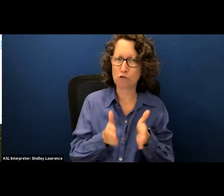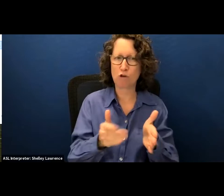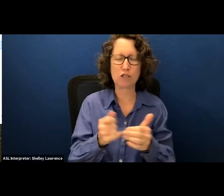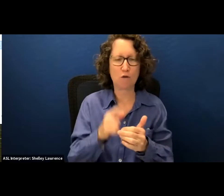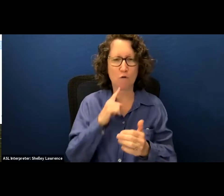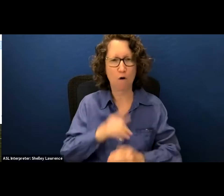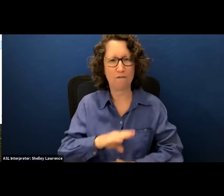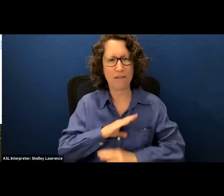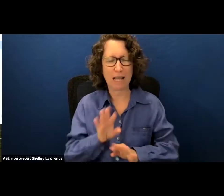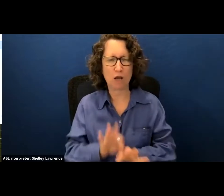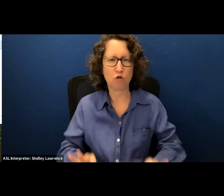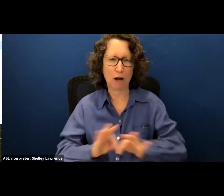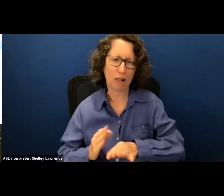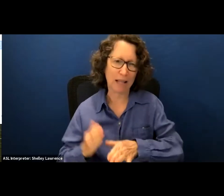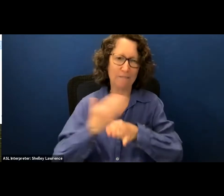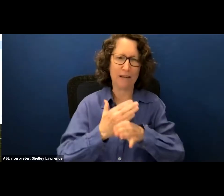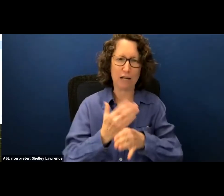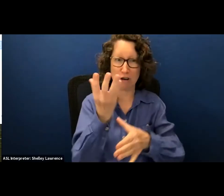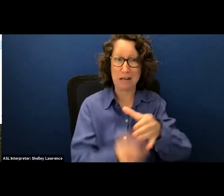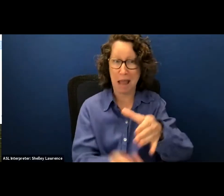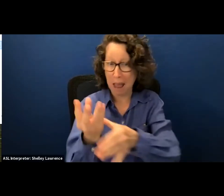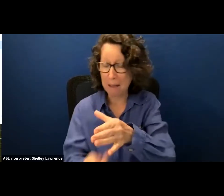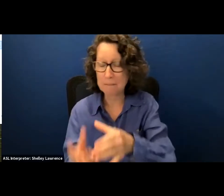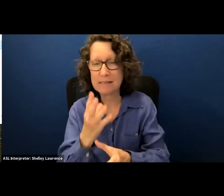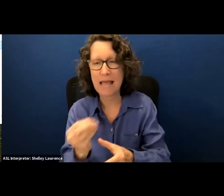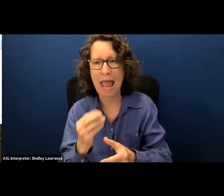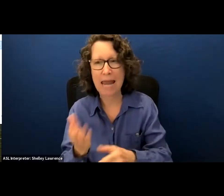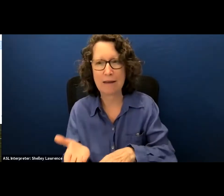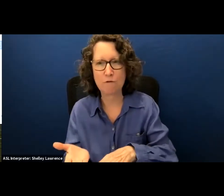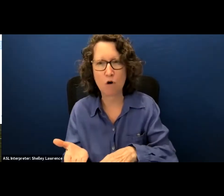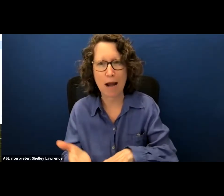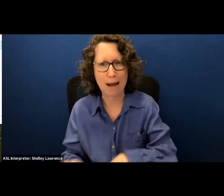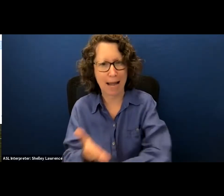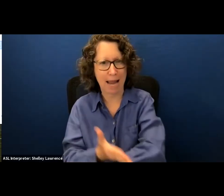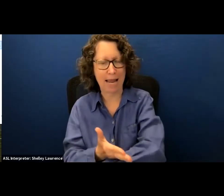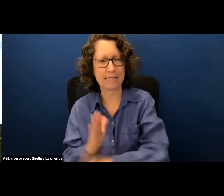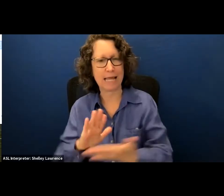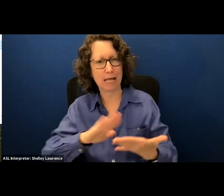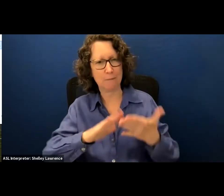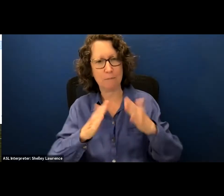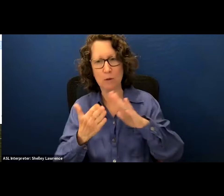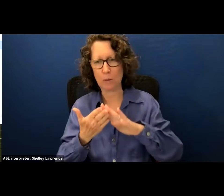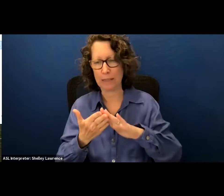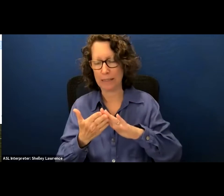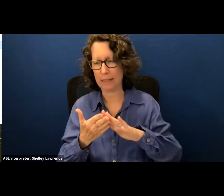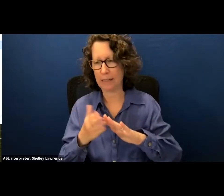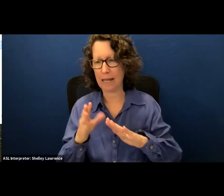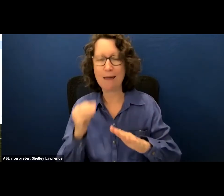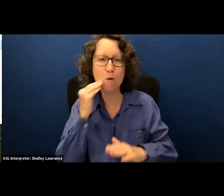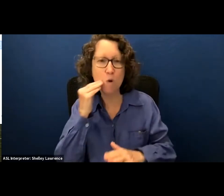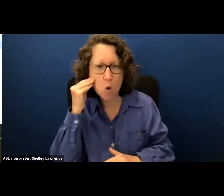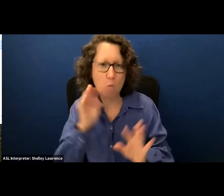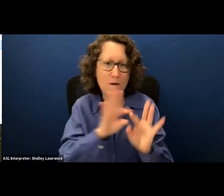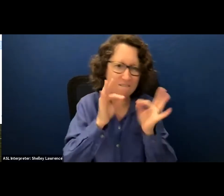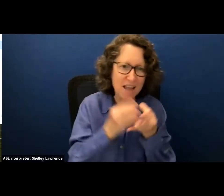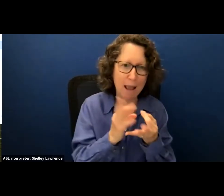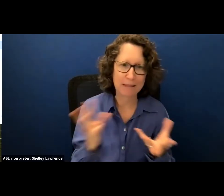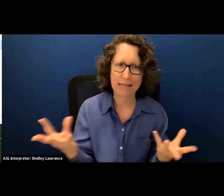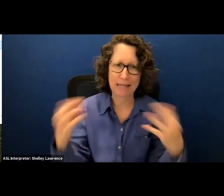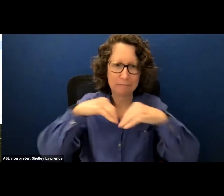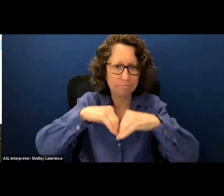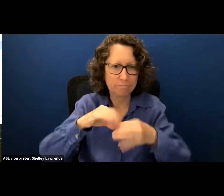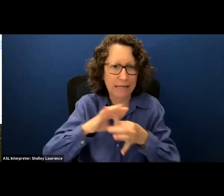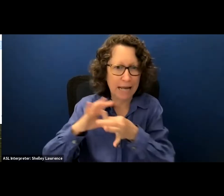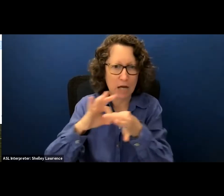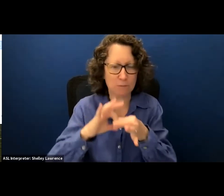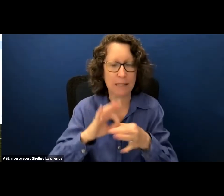filling critical intervention gaps and for enhancing community and home and family engagement. And